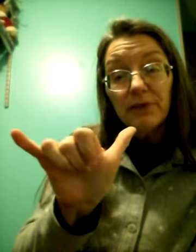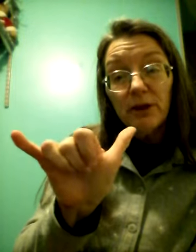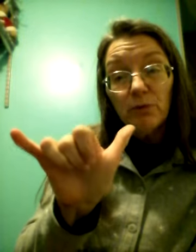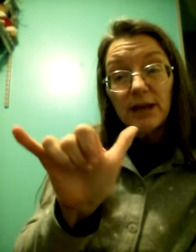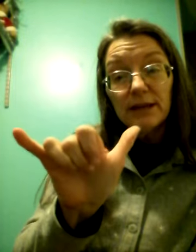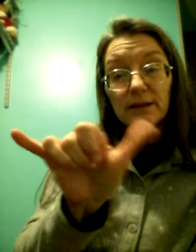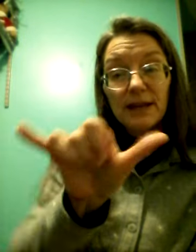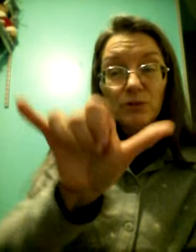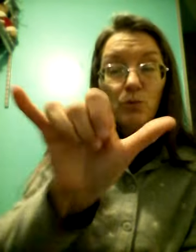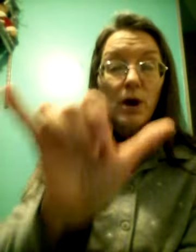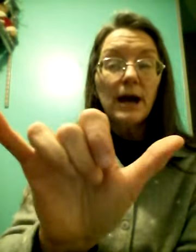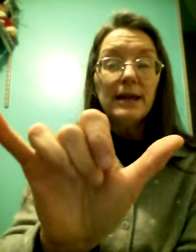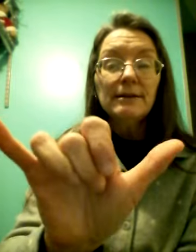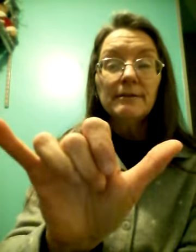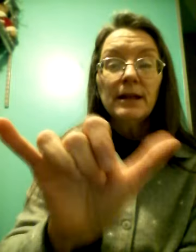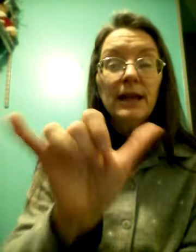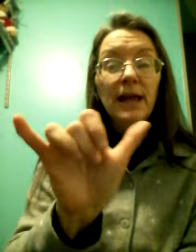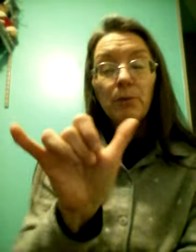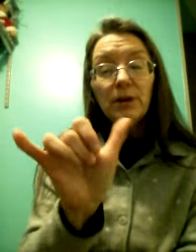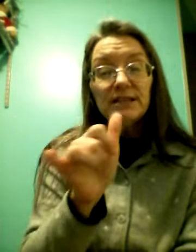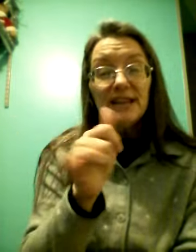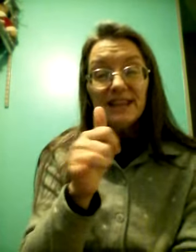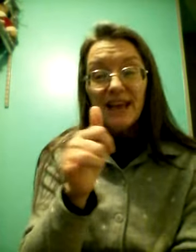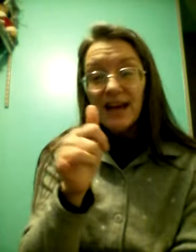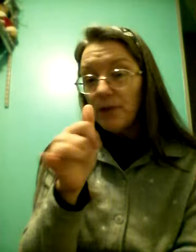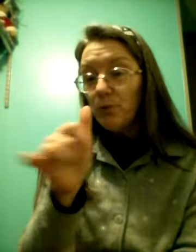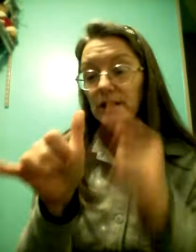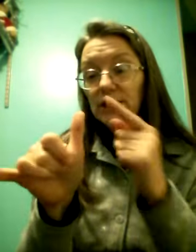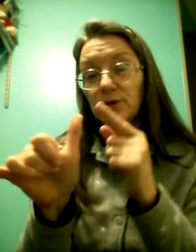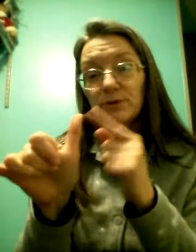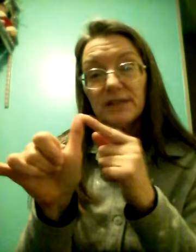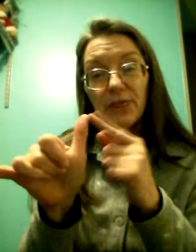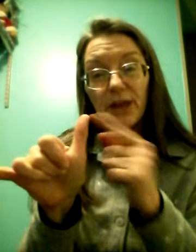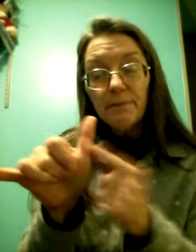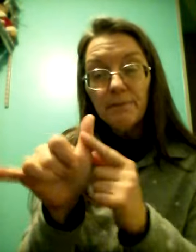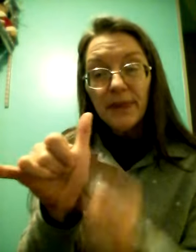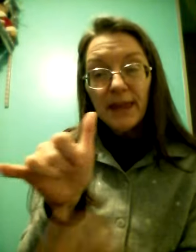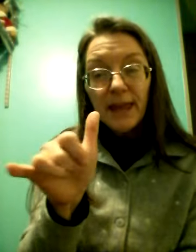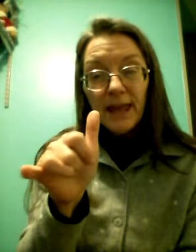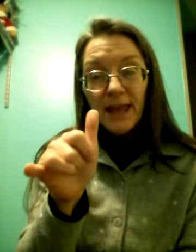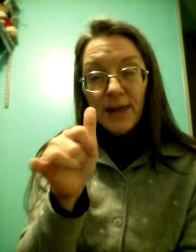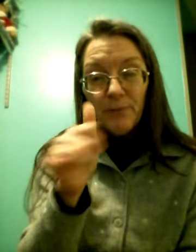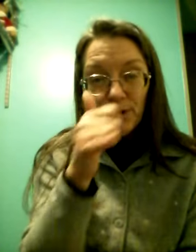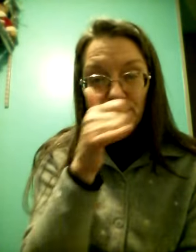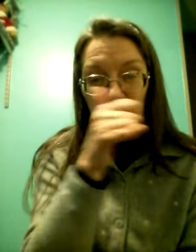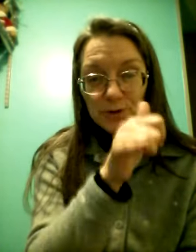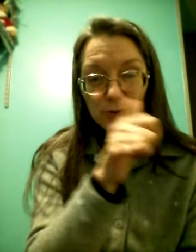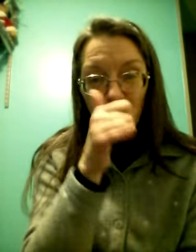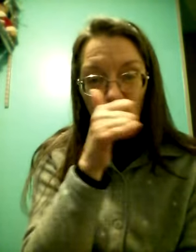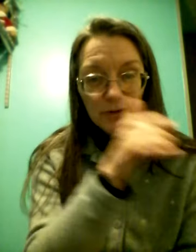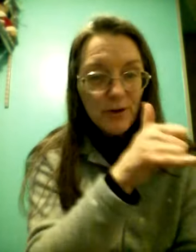they're right. That's a Y. We're going to take that and we're going to use the thumb And we're going to stroke our nose